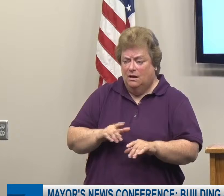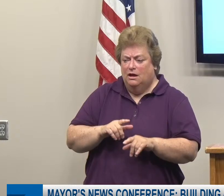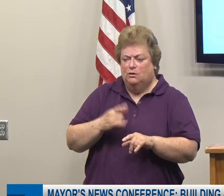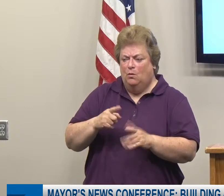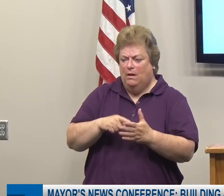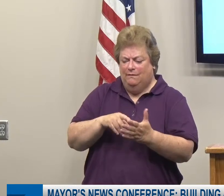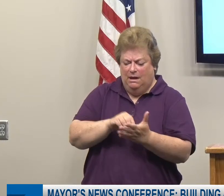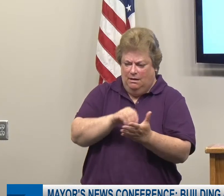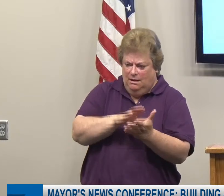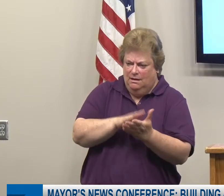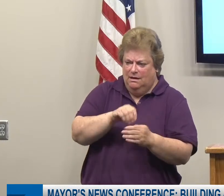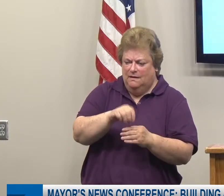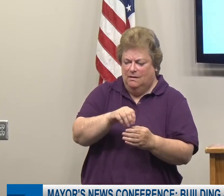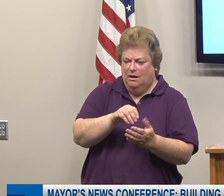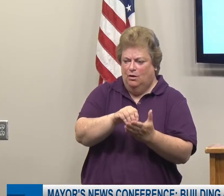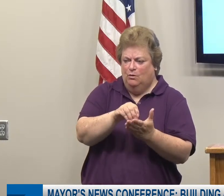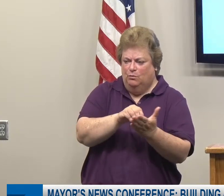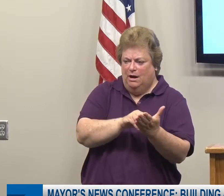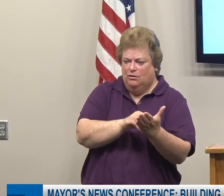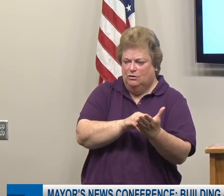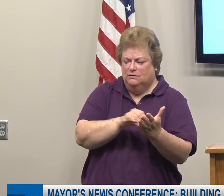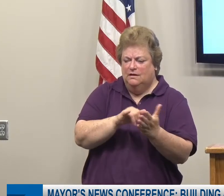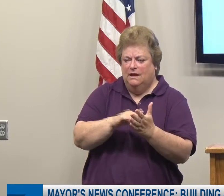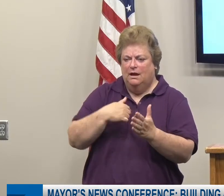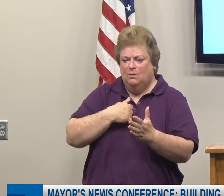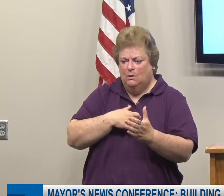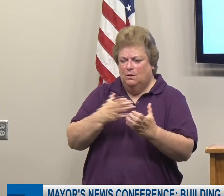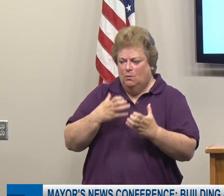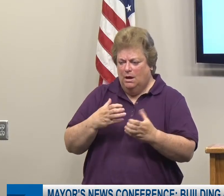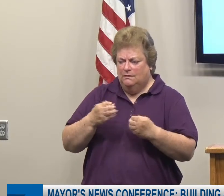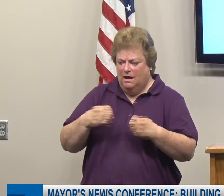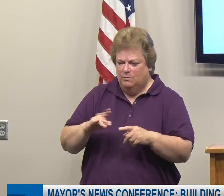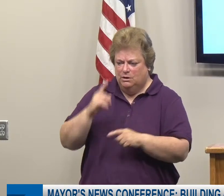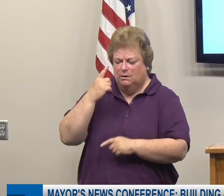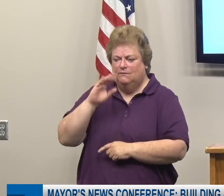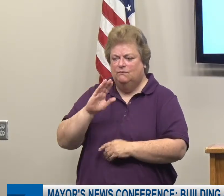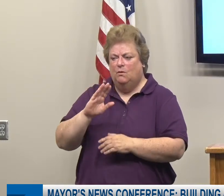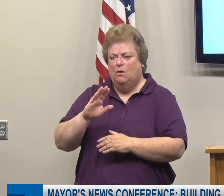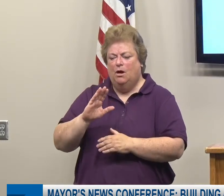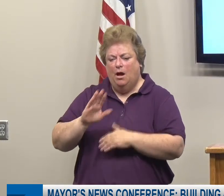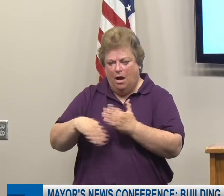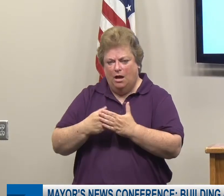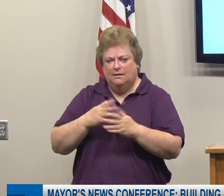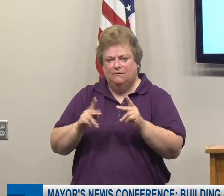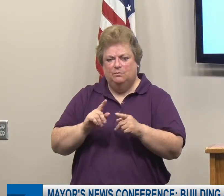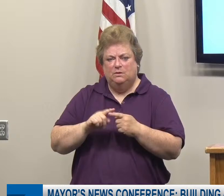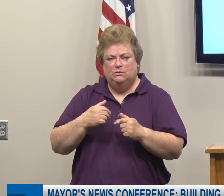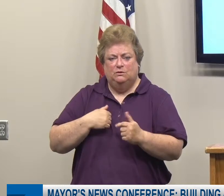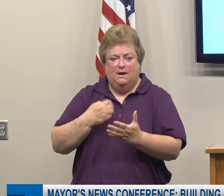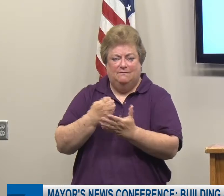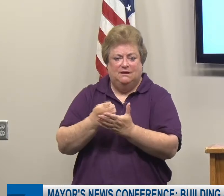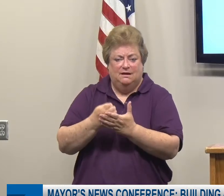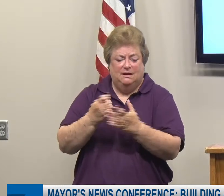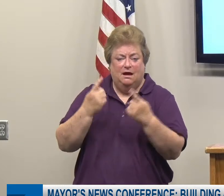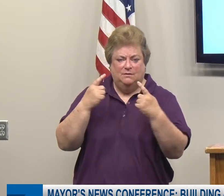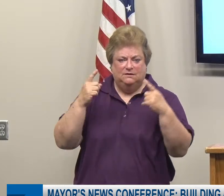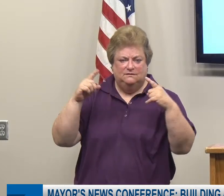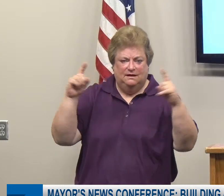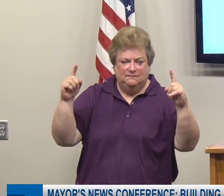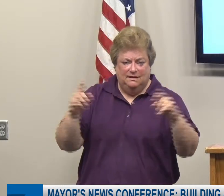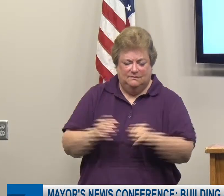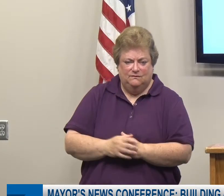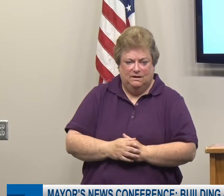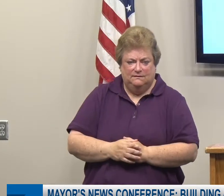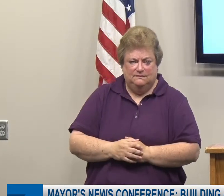the very opportunities that we want all of our citizens to be able to have for economic success. Again, I